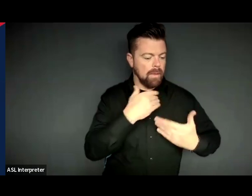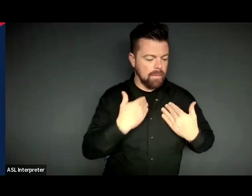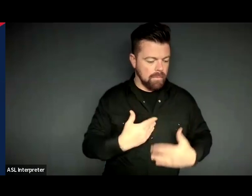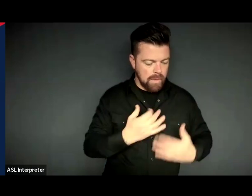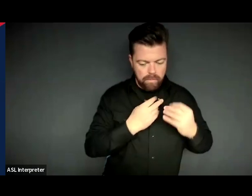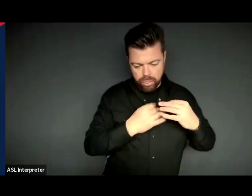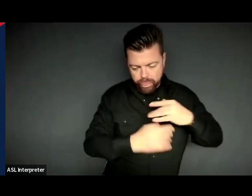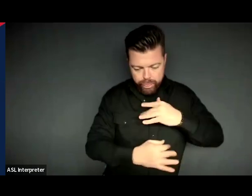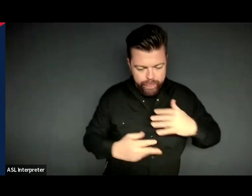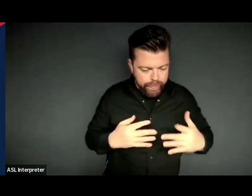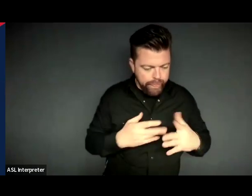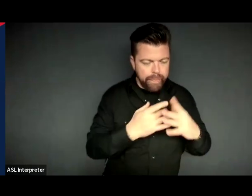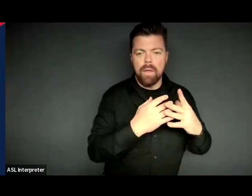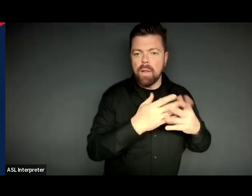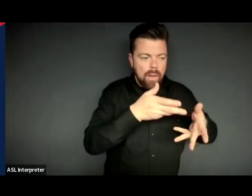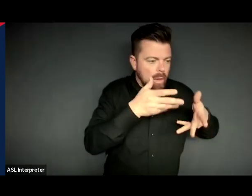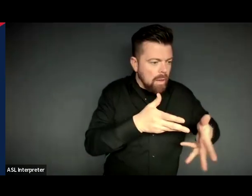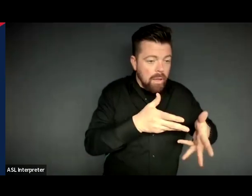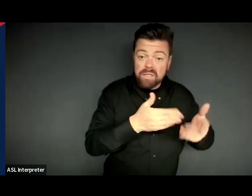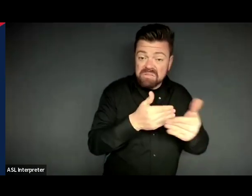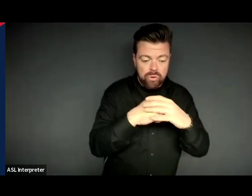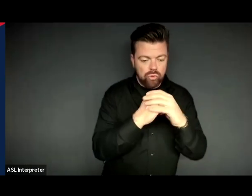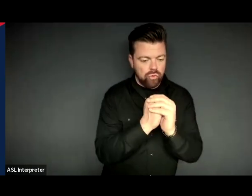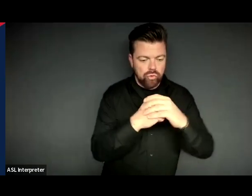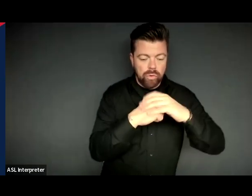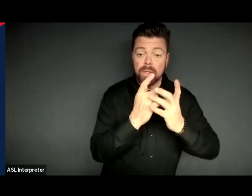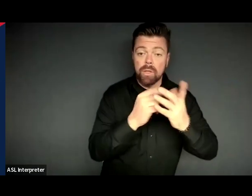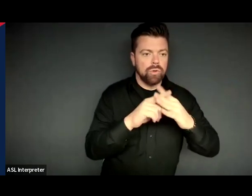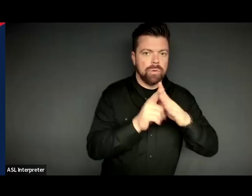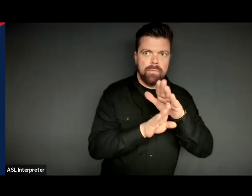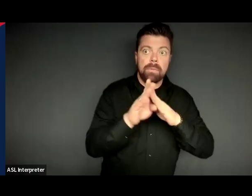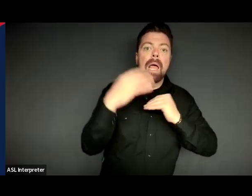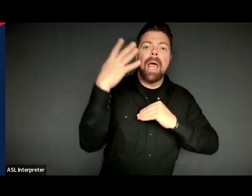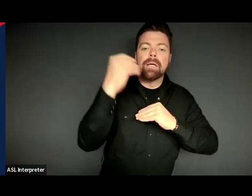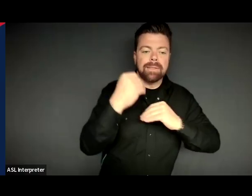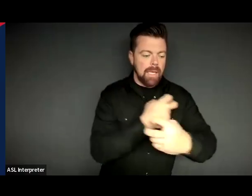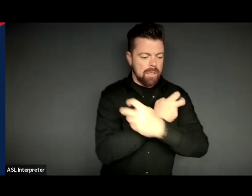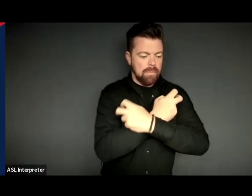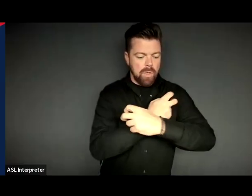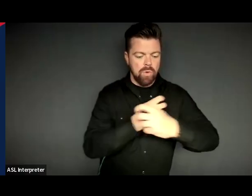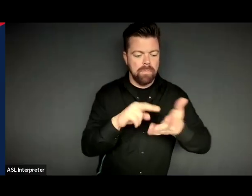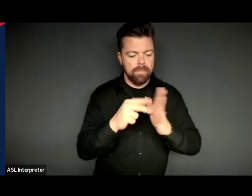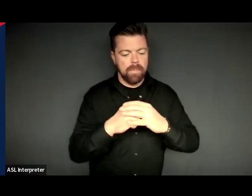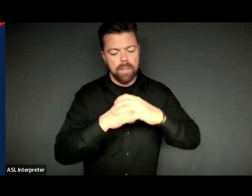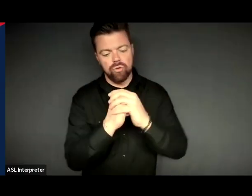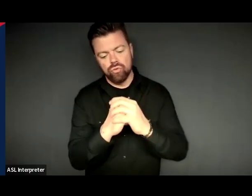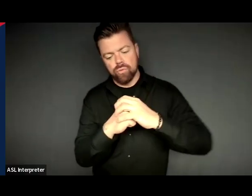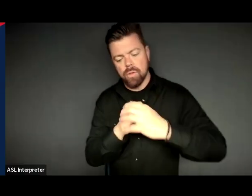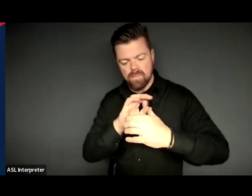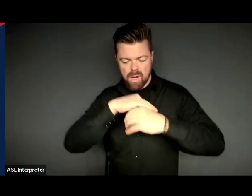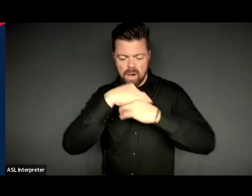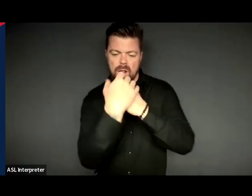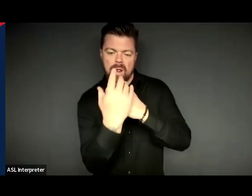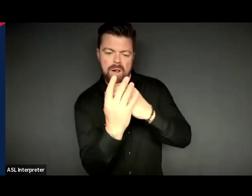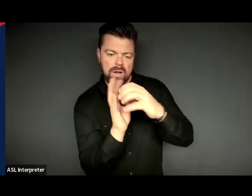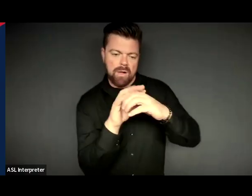a joint, they'll grow outside of the bones. And so your joints start getting bone growing around the joint.